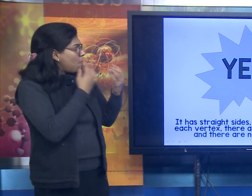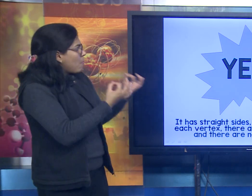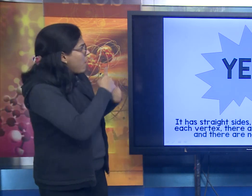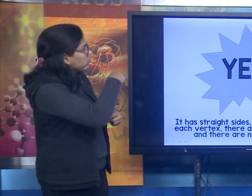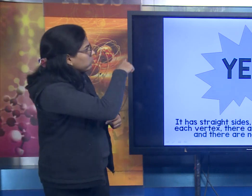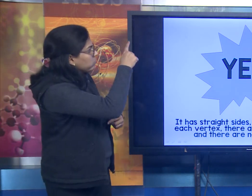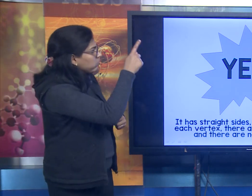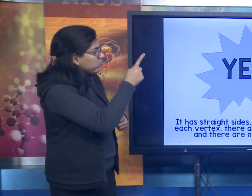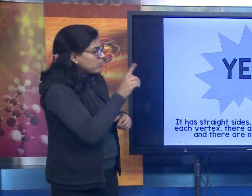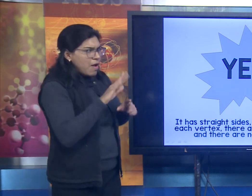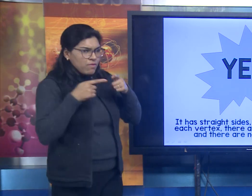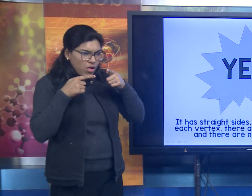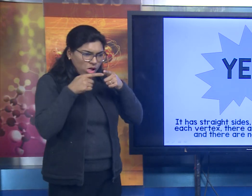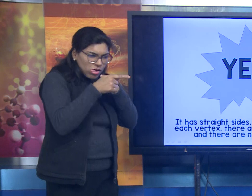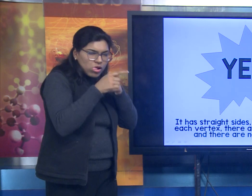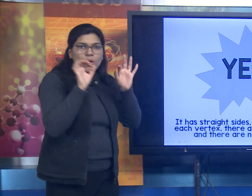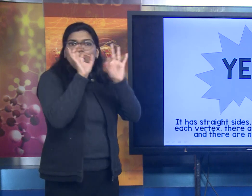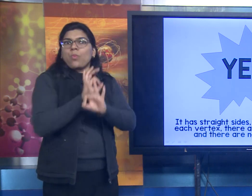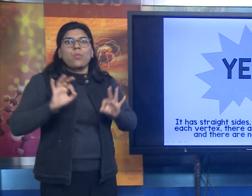right? Perfect straight lines.